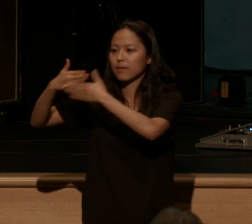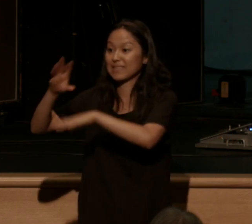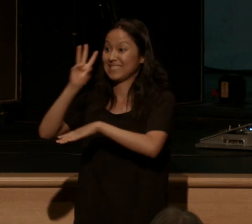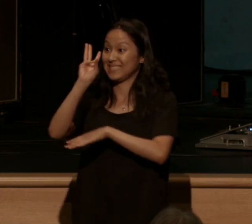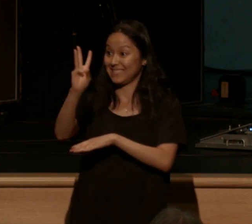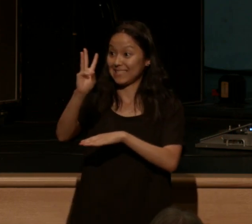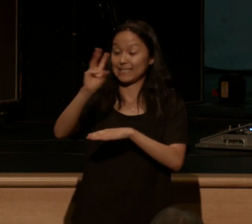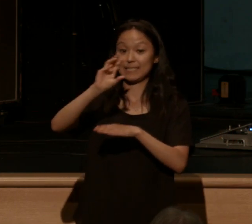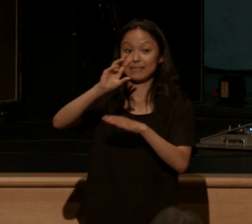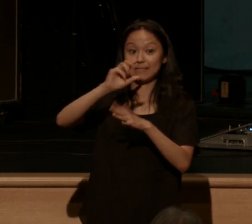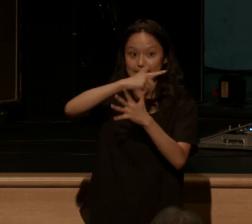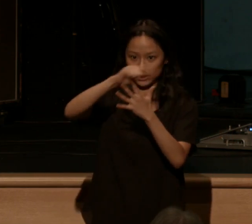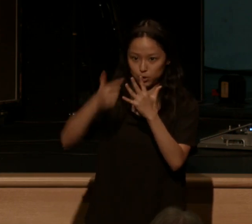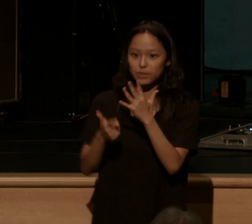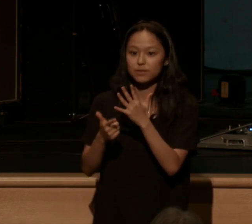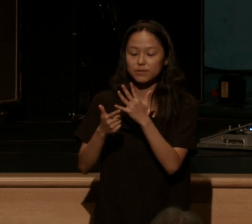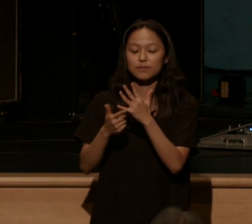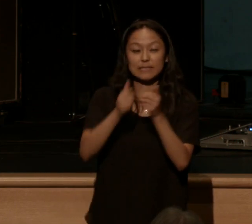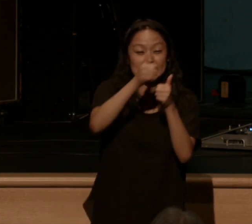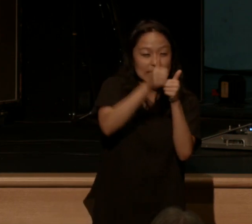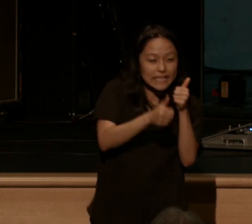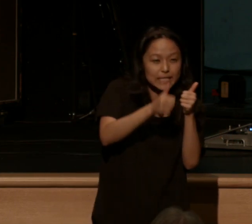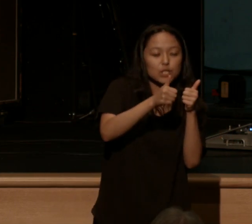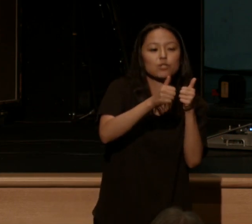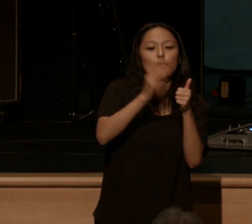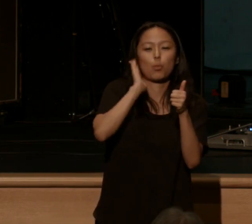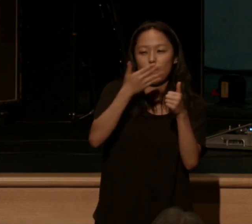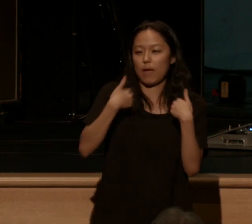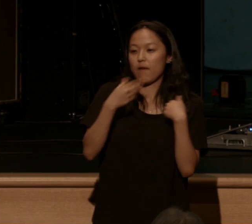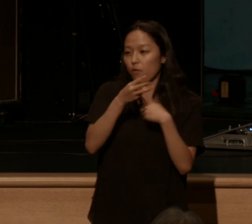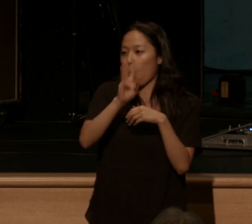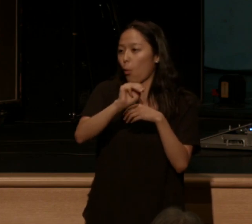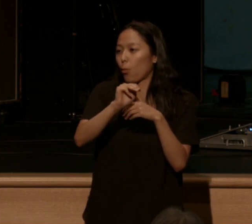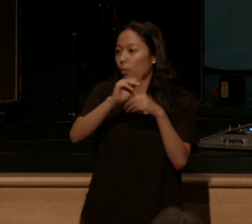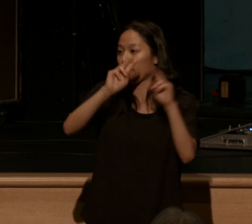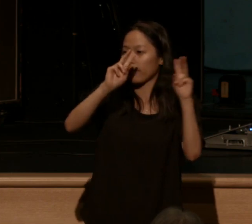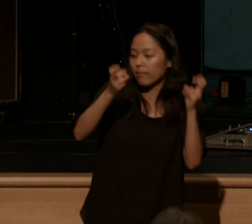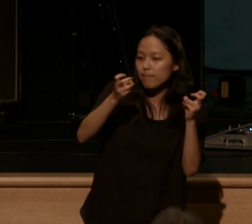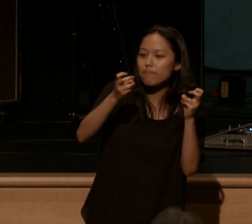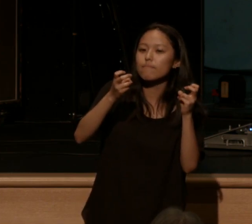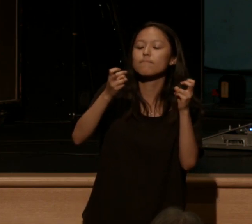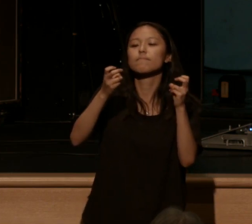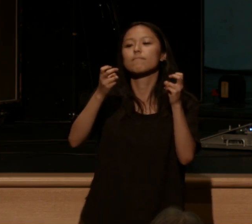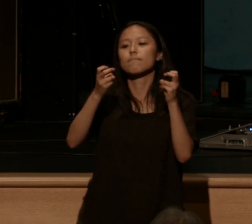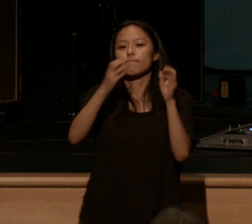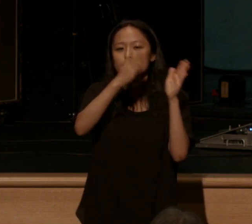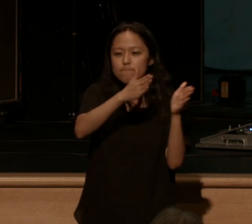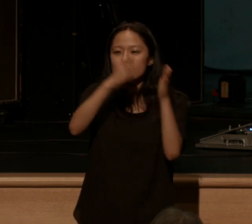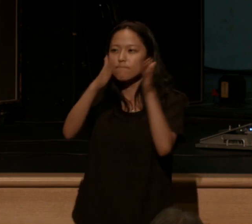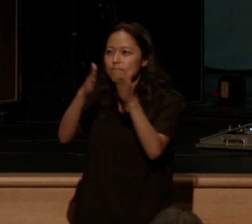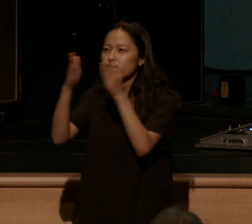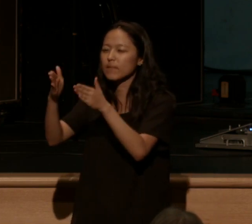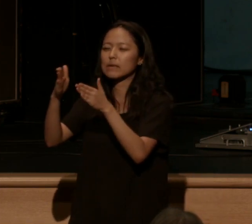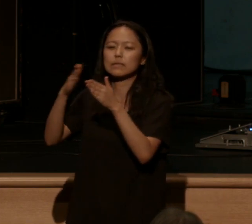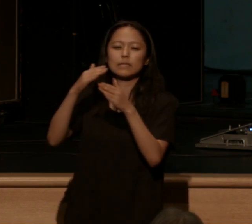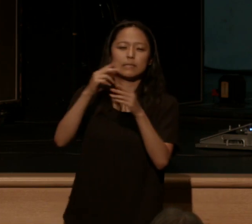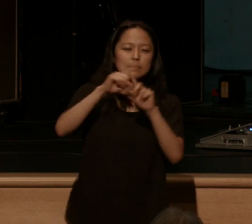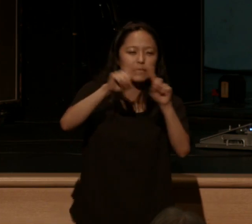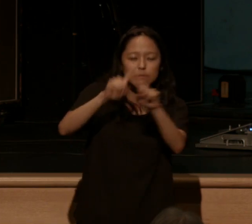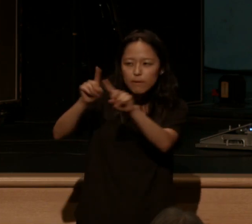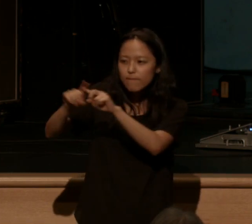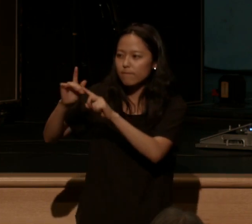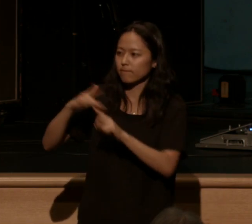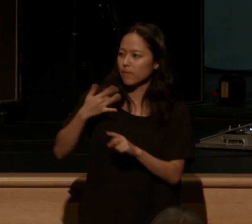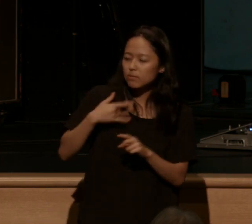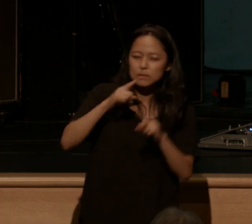the whole, okay? And every series will have its own theme. Every series might have its own graphics. Every series is gonna have its own feel and